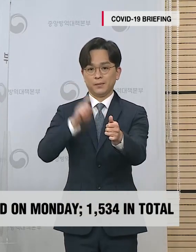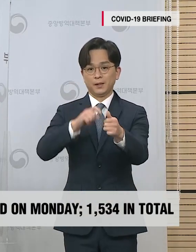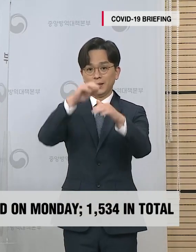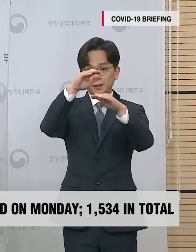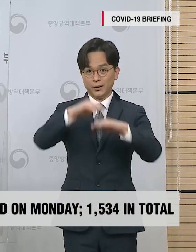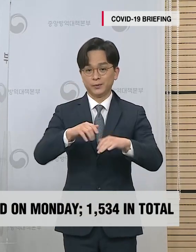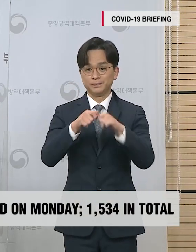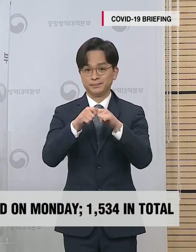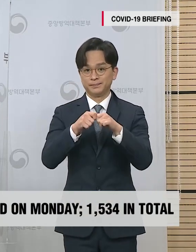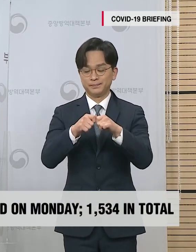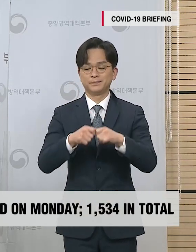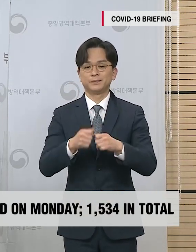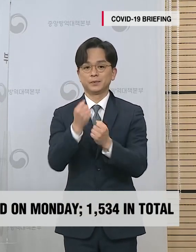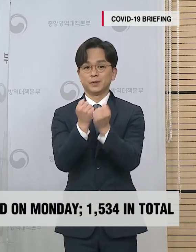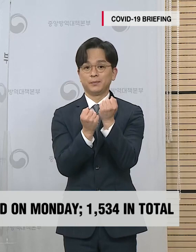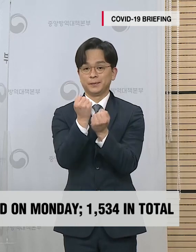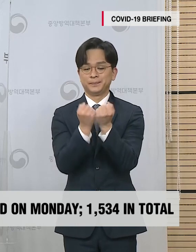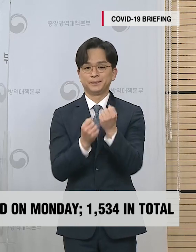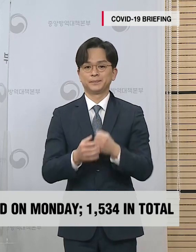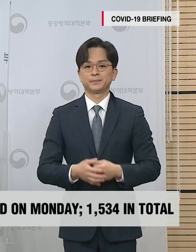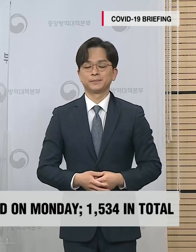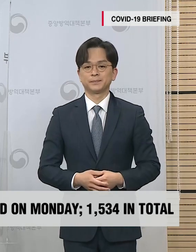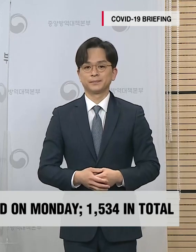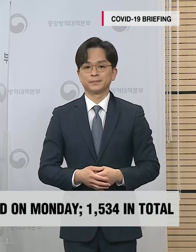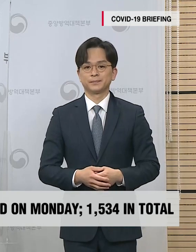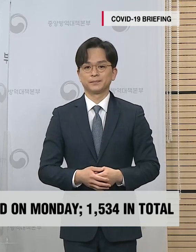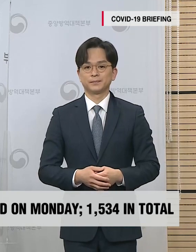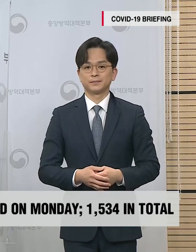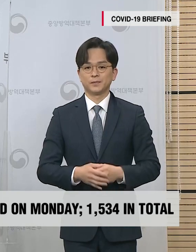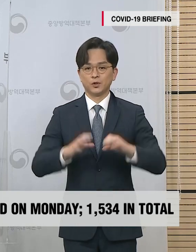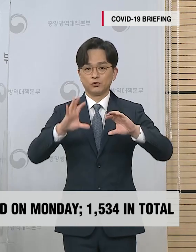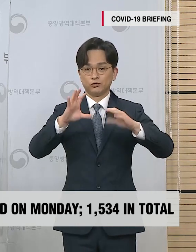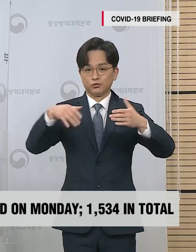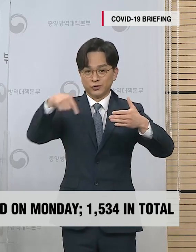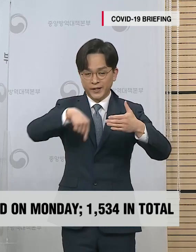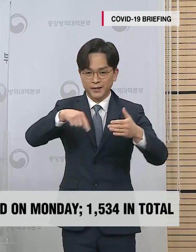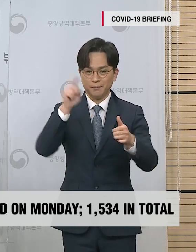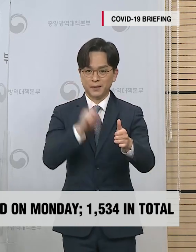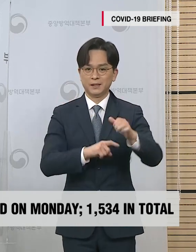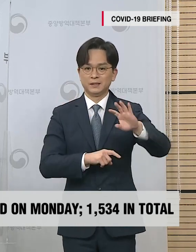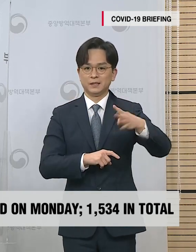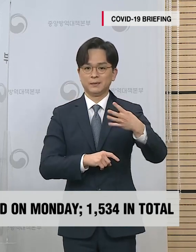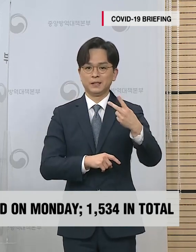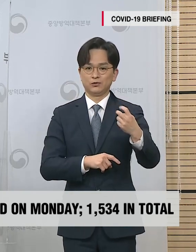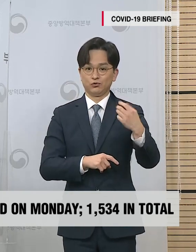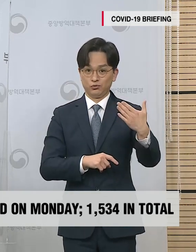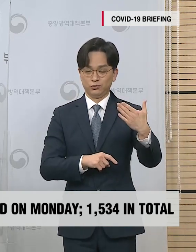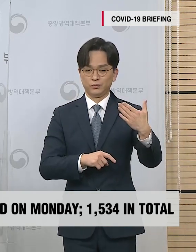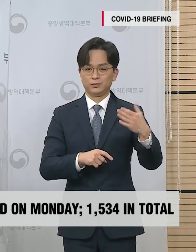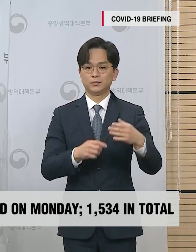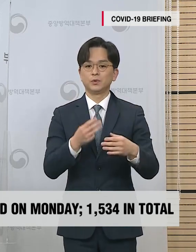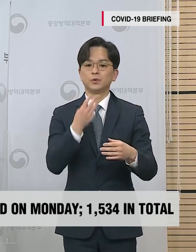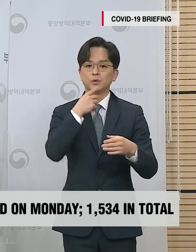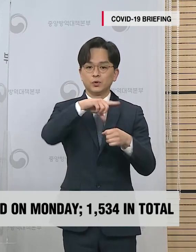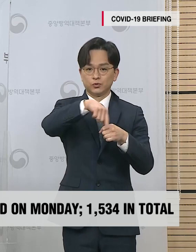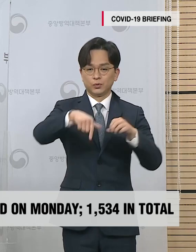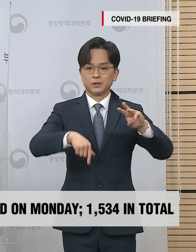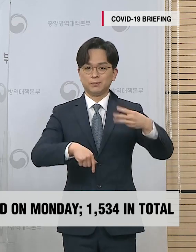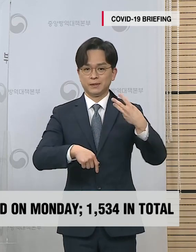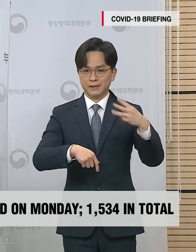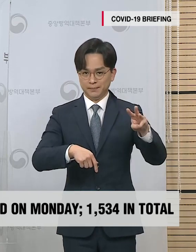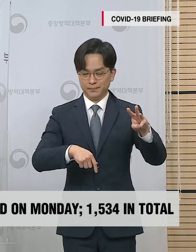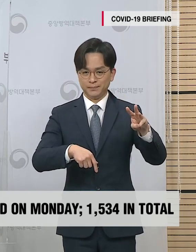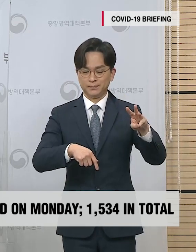Let us now go over major updates of our domestic infections. Nationwide, we see a total of 429 new